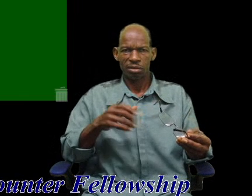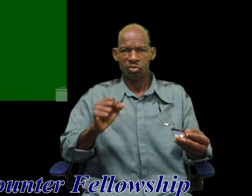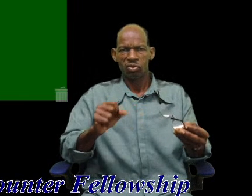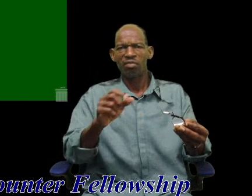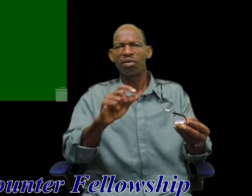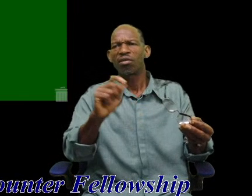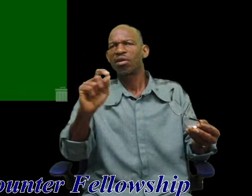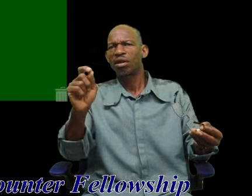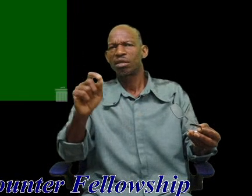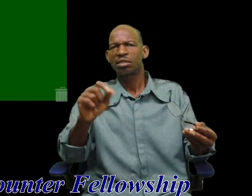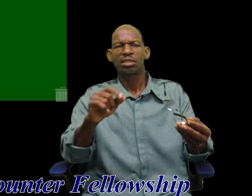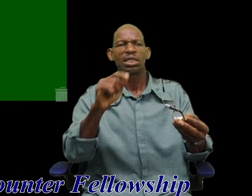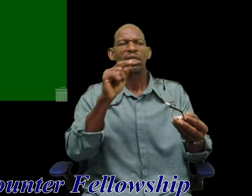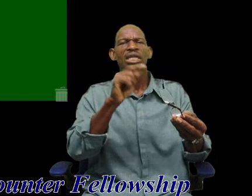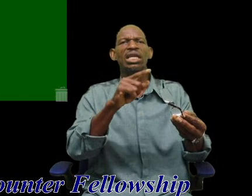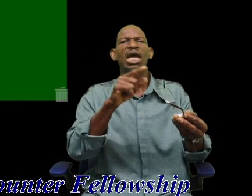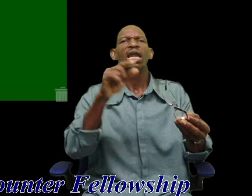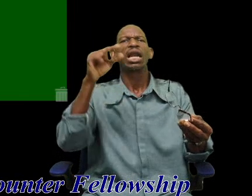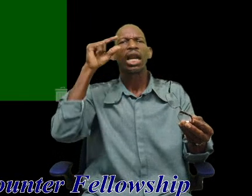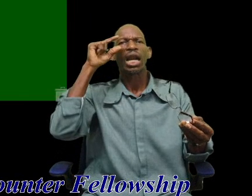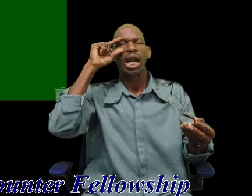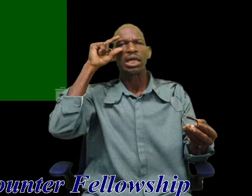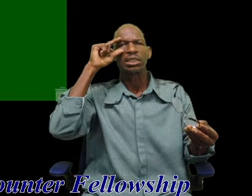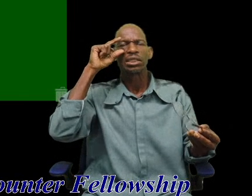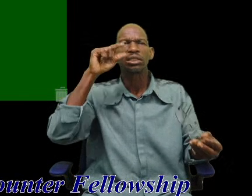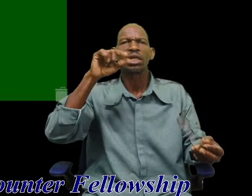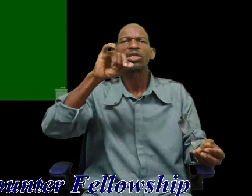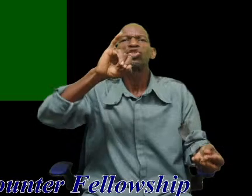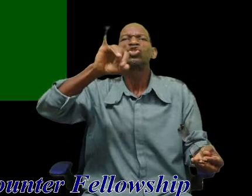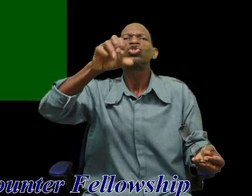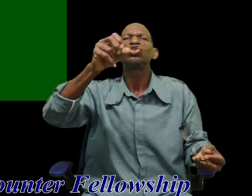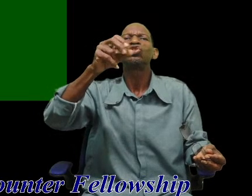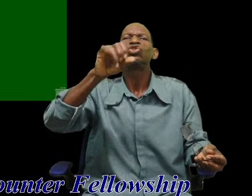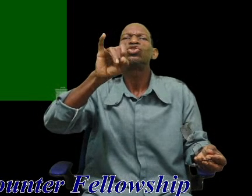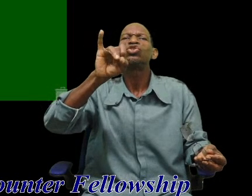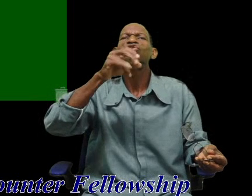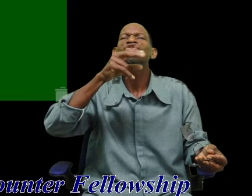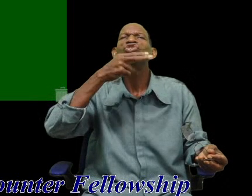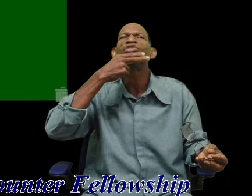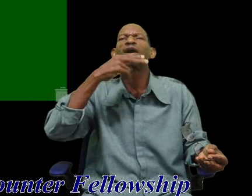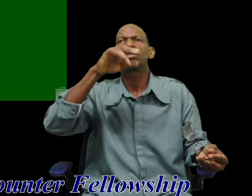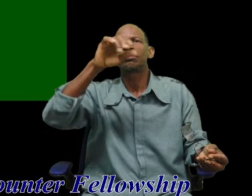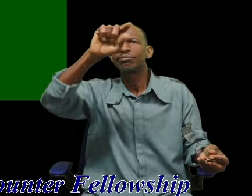words that means,